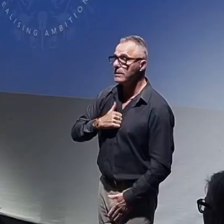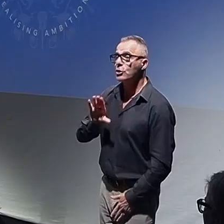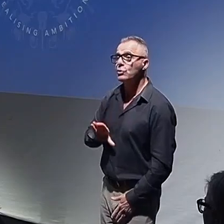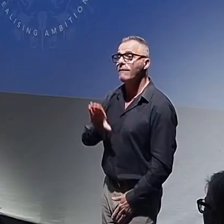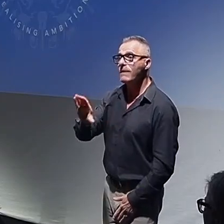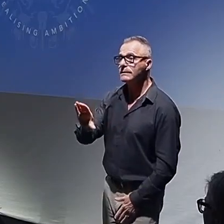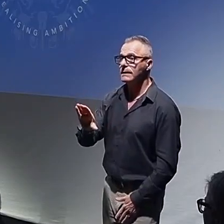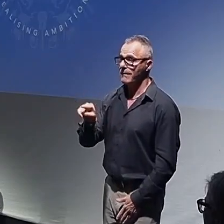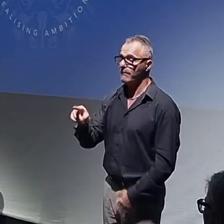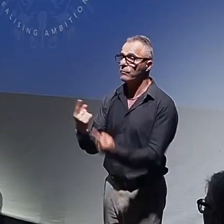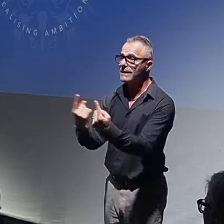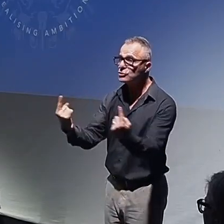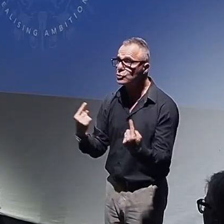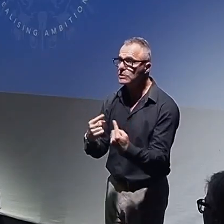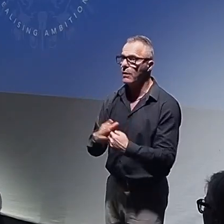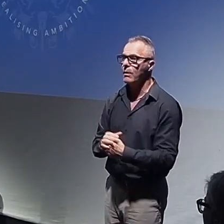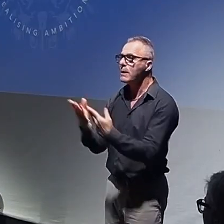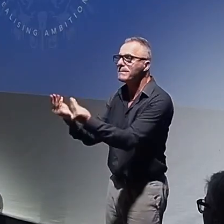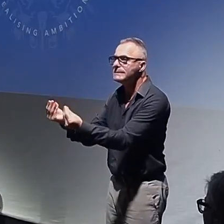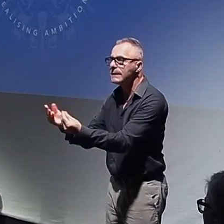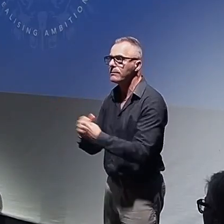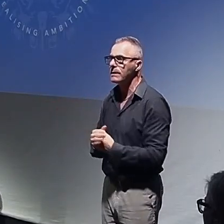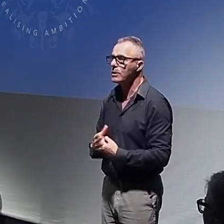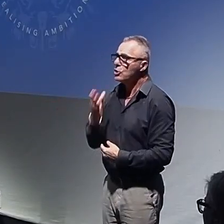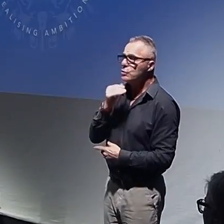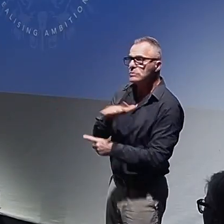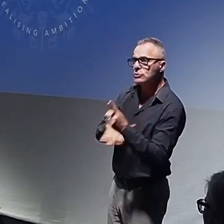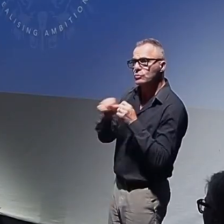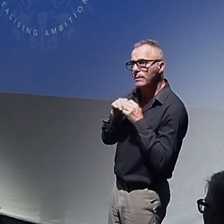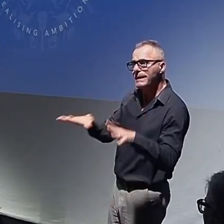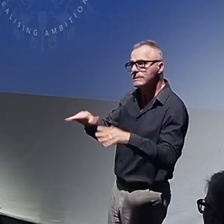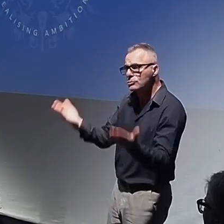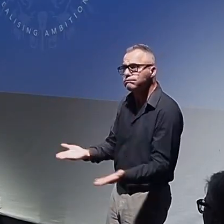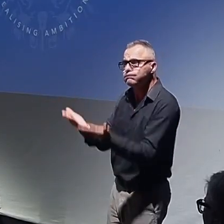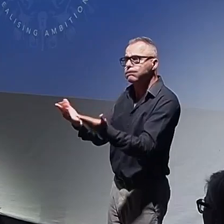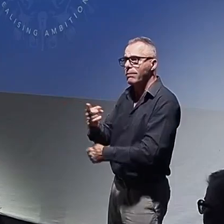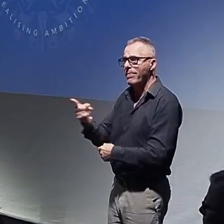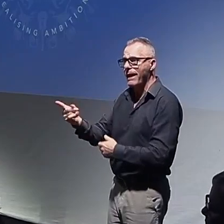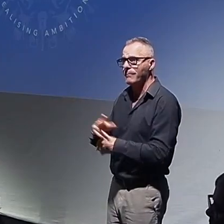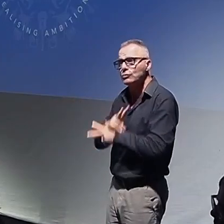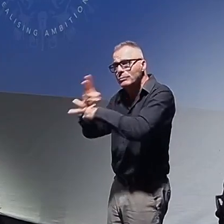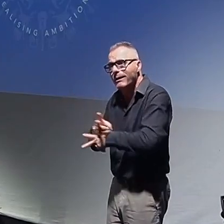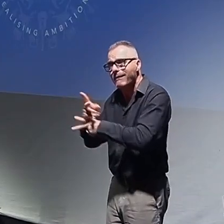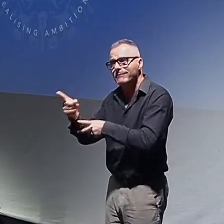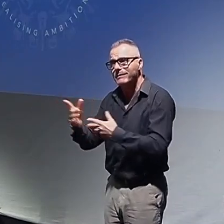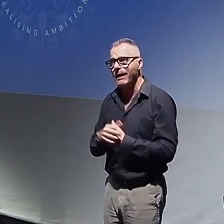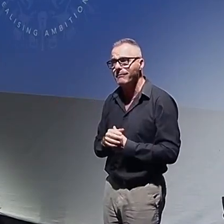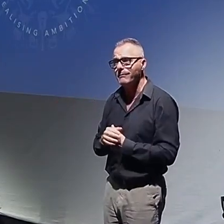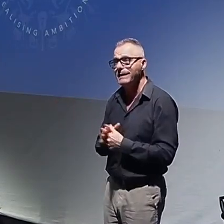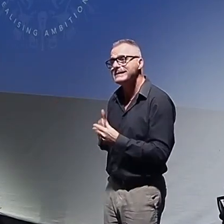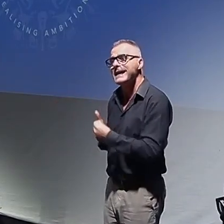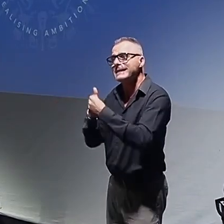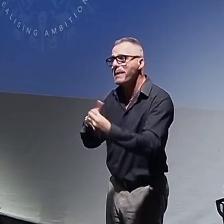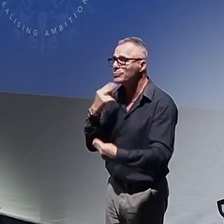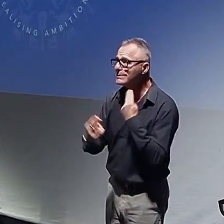studio fees, their materials. You can use your social media to amplify them, to look after them, to take them out to